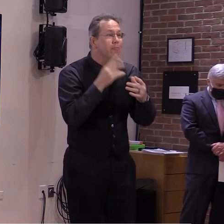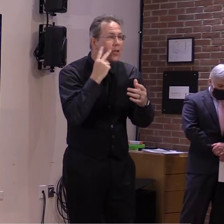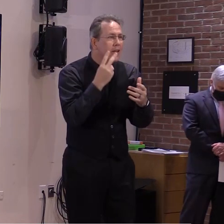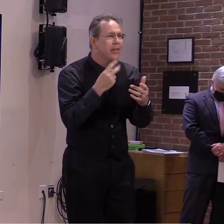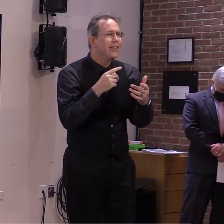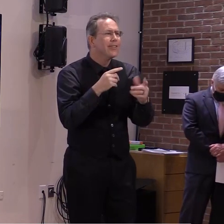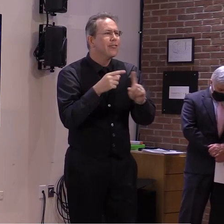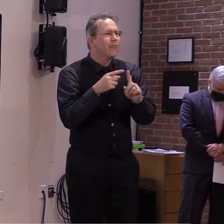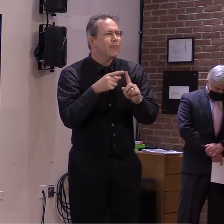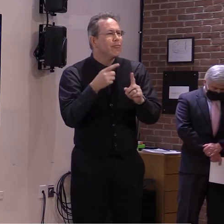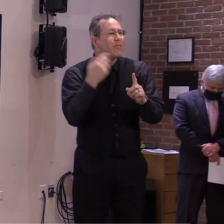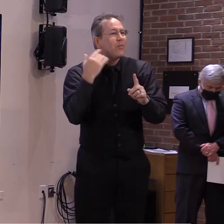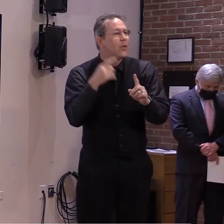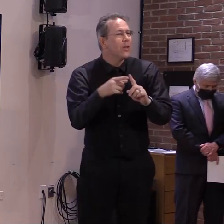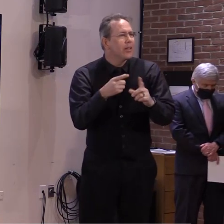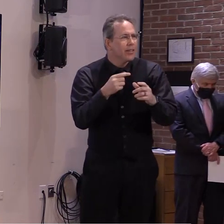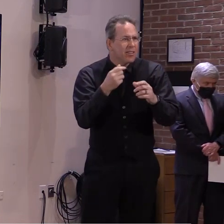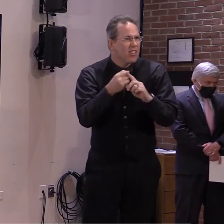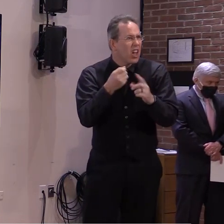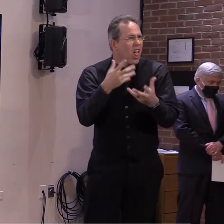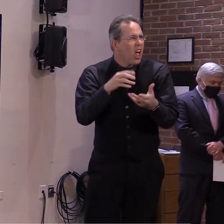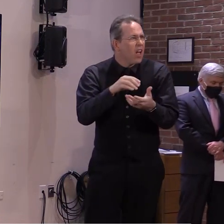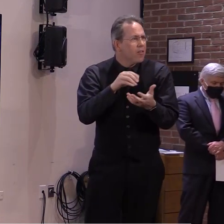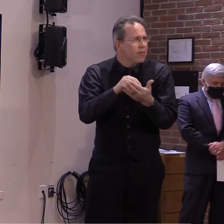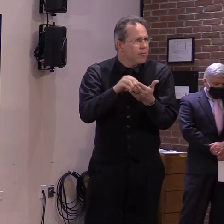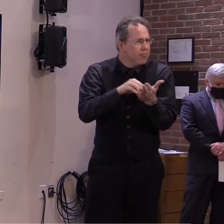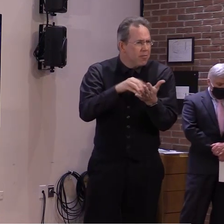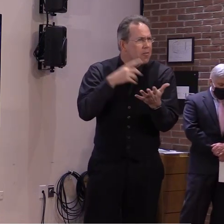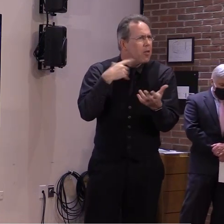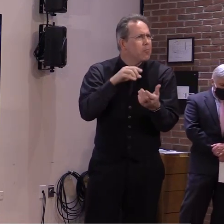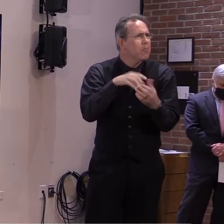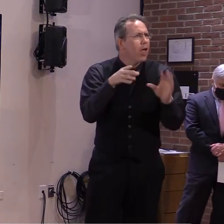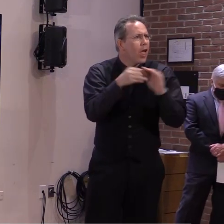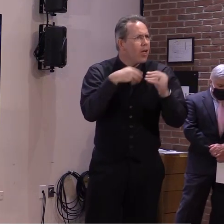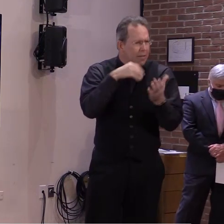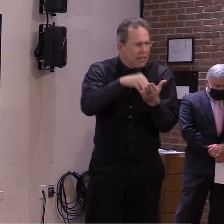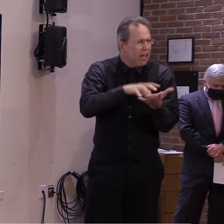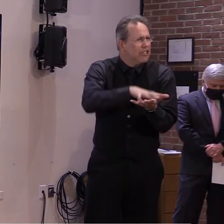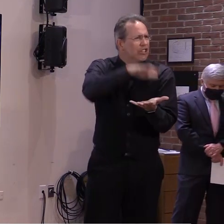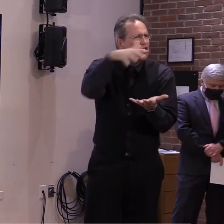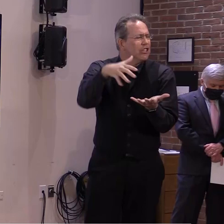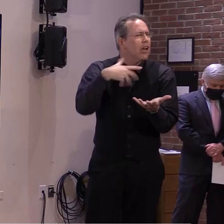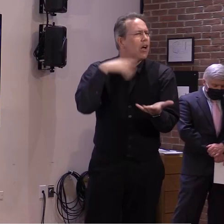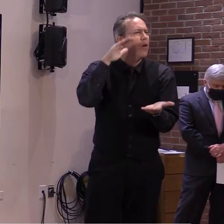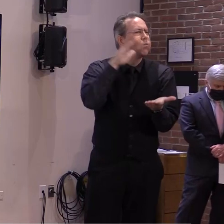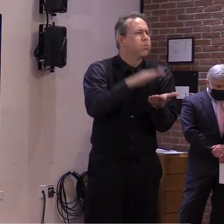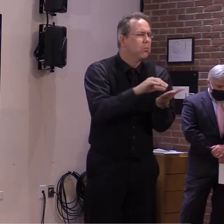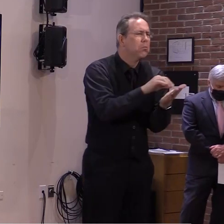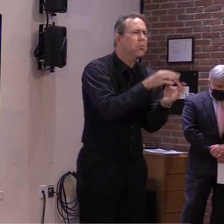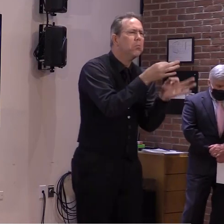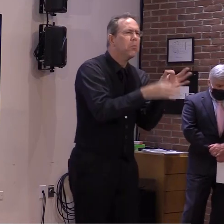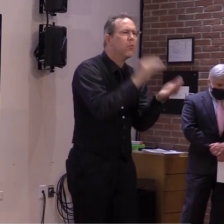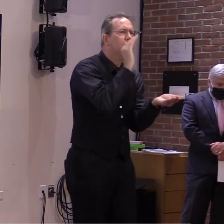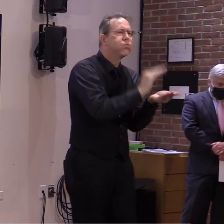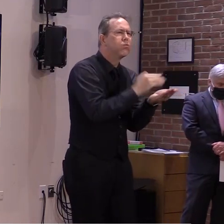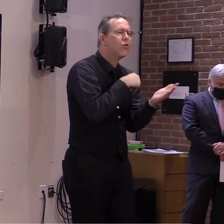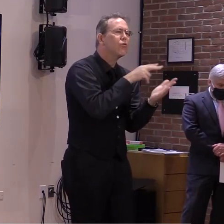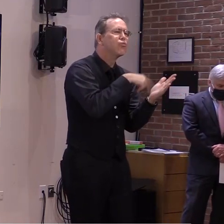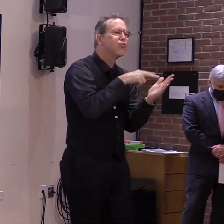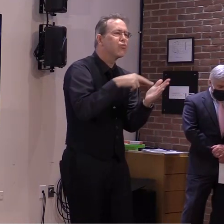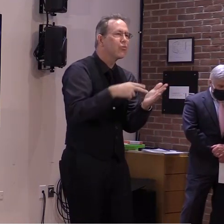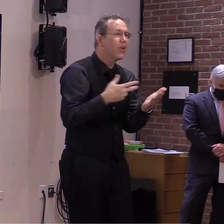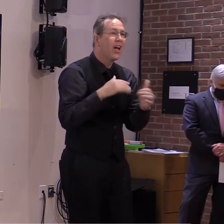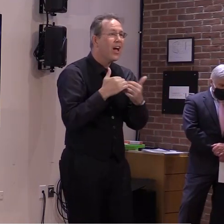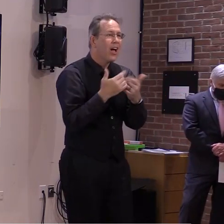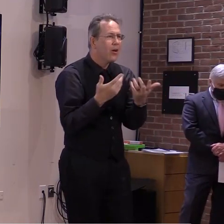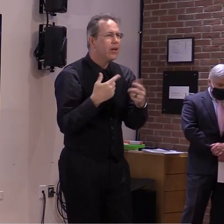pages. The new version is about 20 pages. We're able to reduce its size by condensing some sections and by linking out to